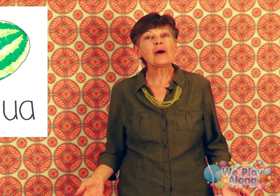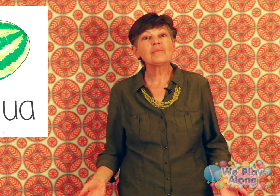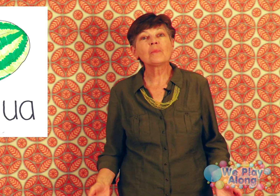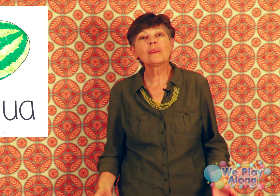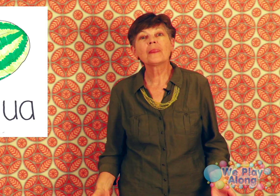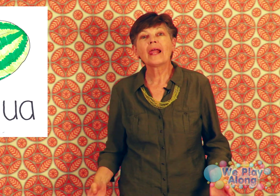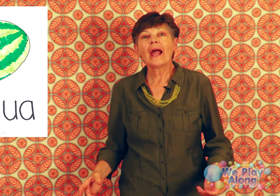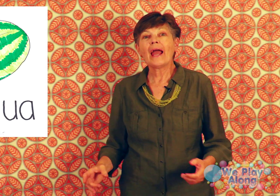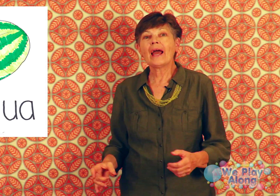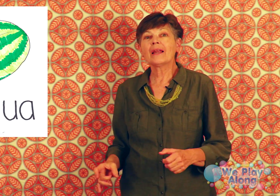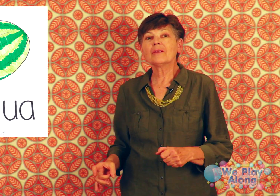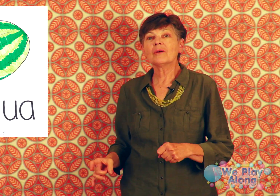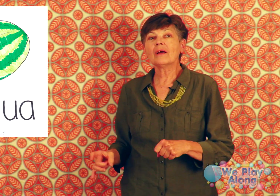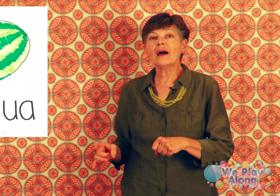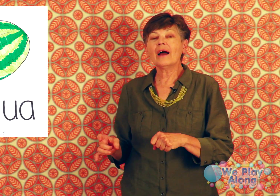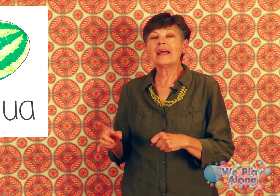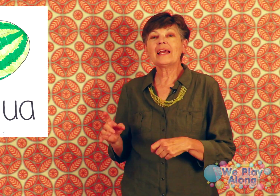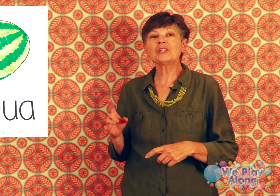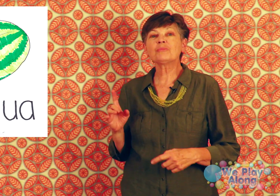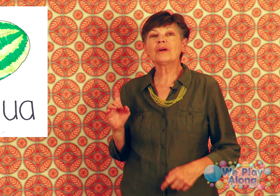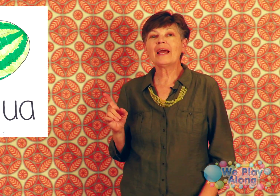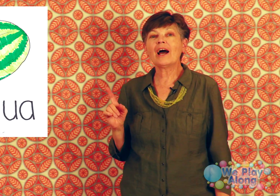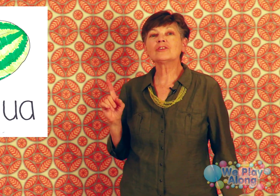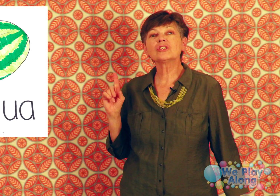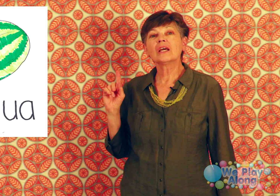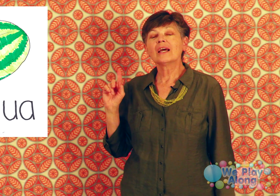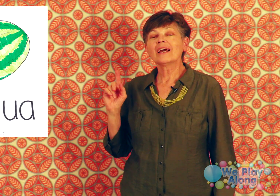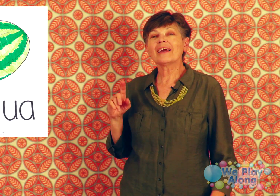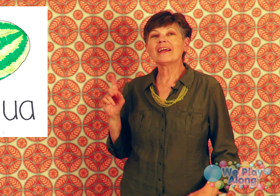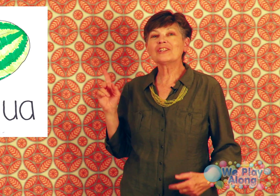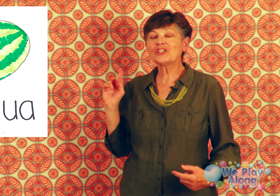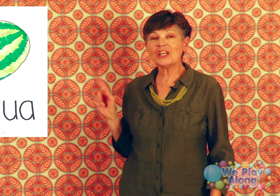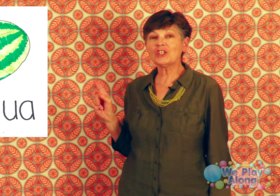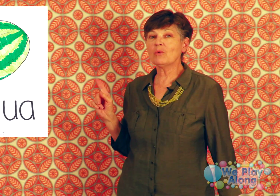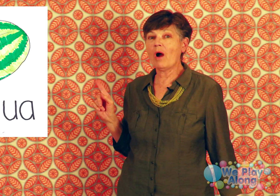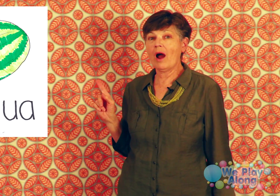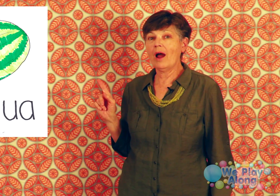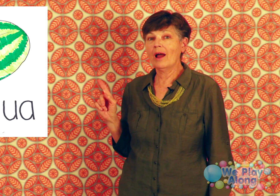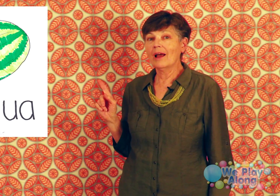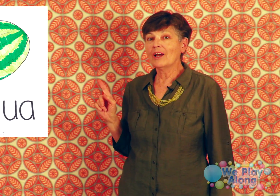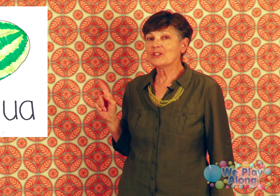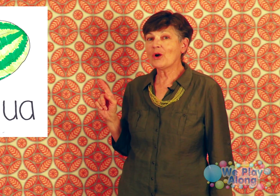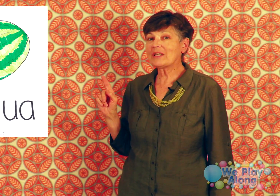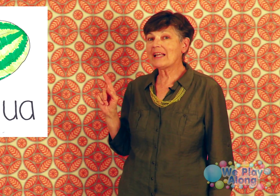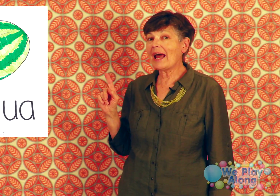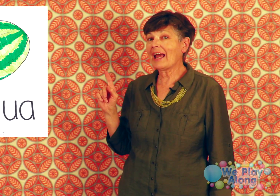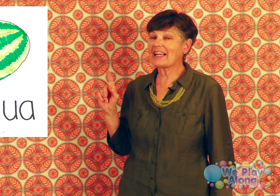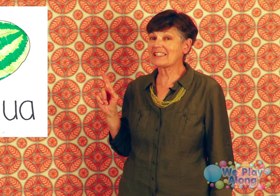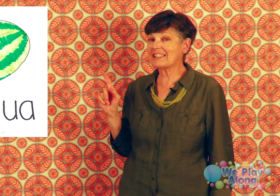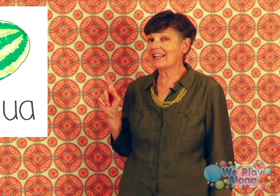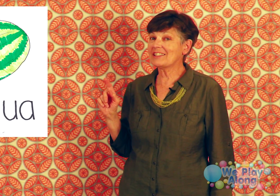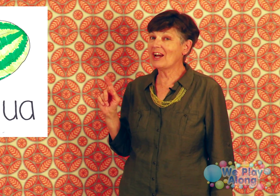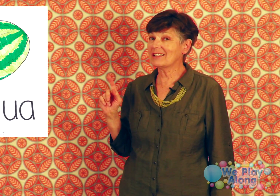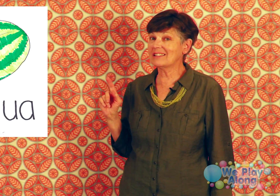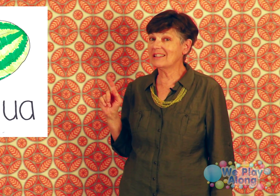up. And it's pronounced Chichiwa. So it's not a X and it's not a Z,